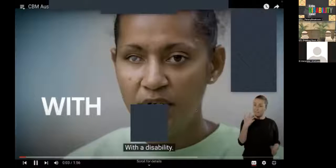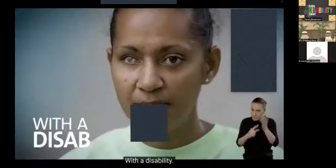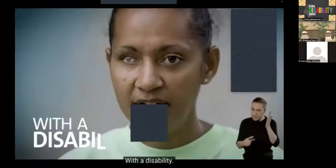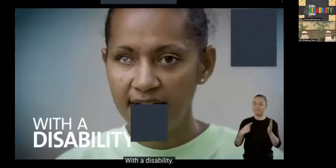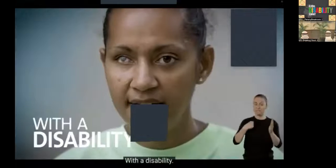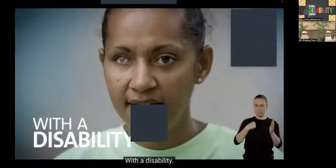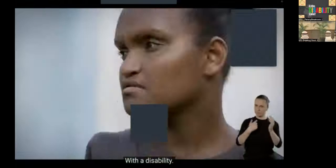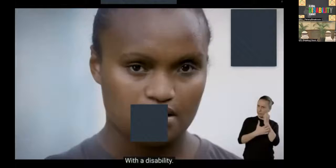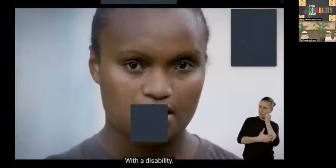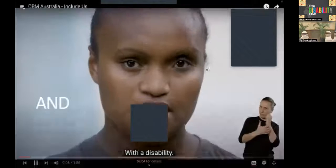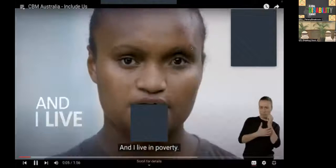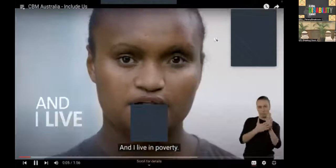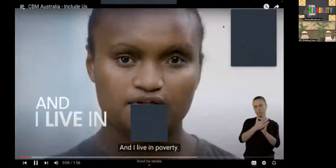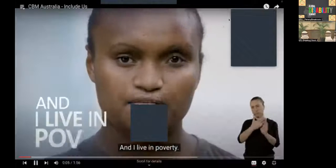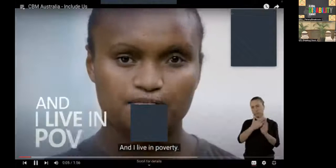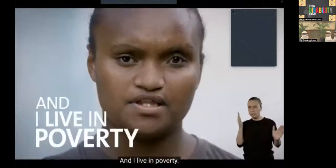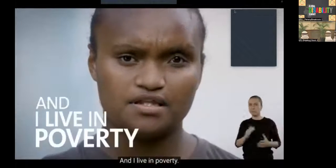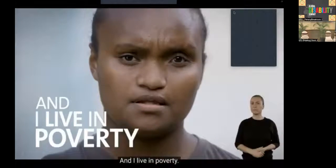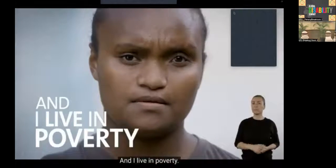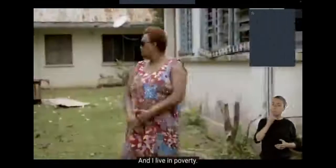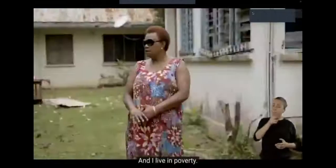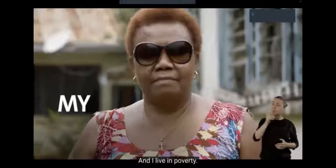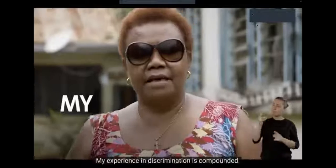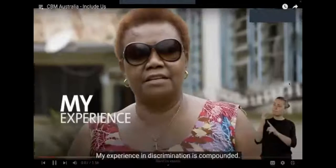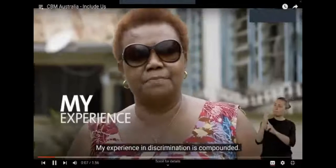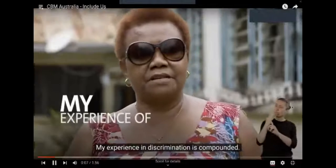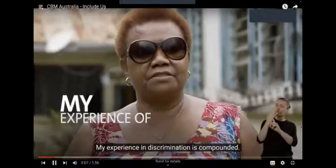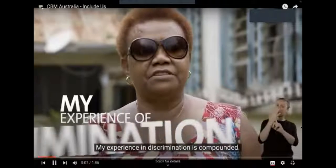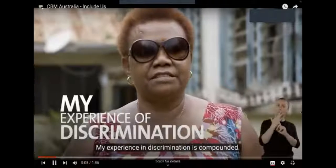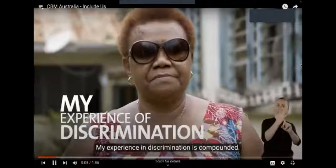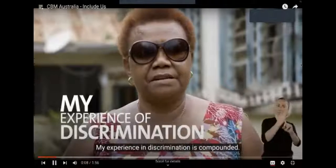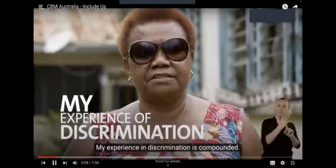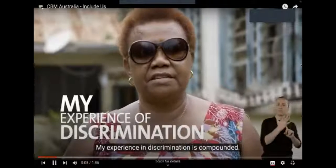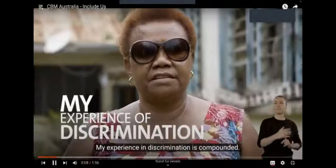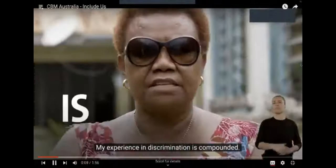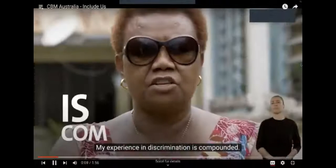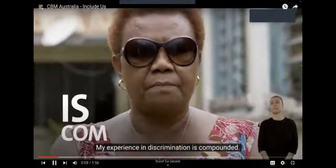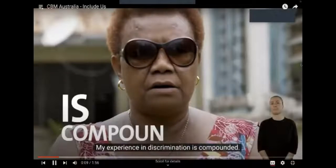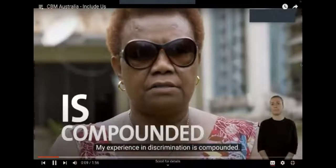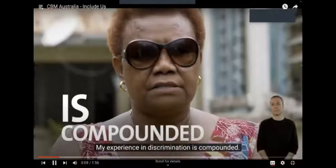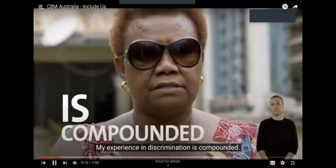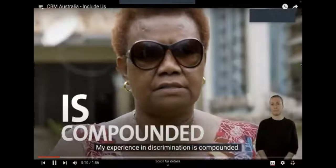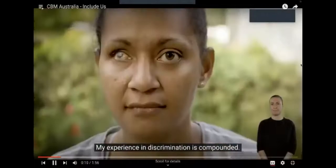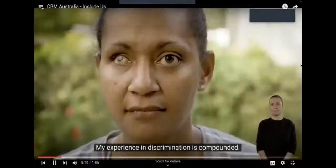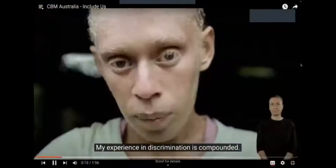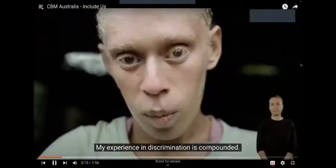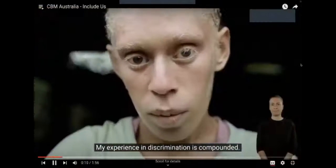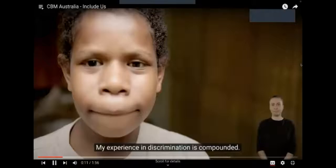With a disability. And I live in poverty. My experience in discrimination is compounded.